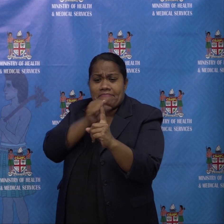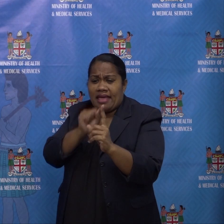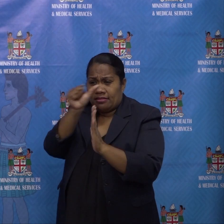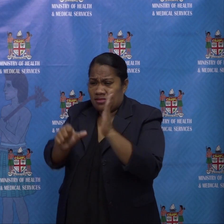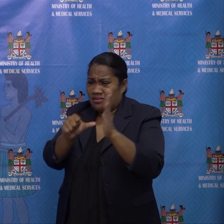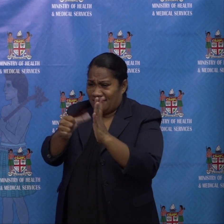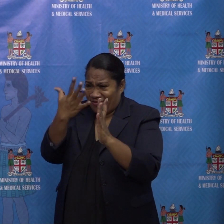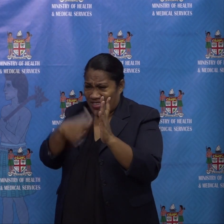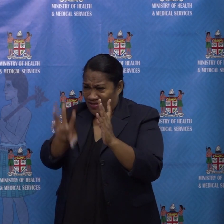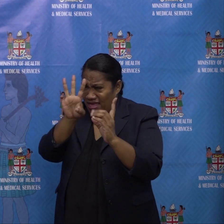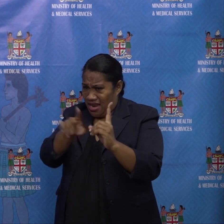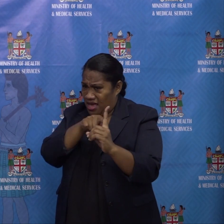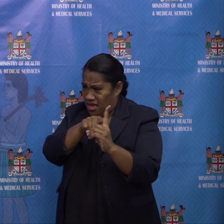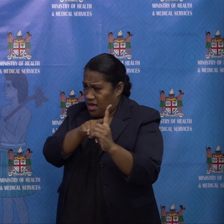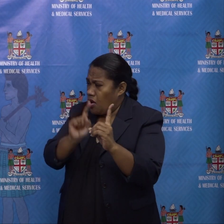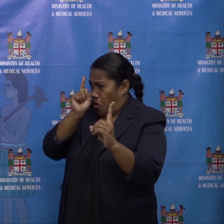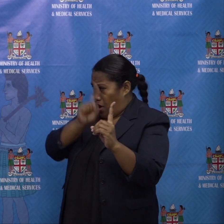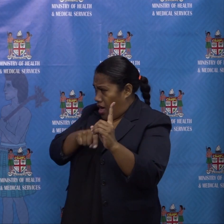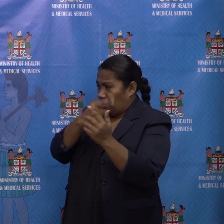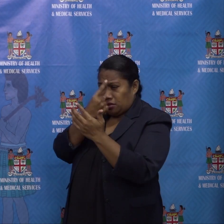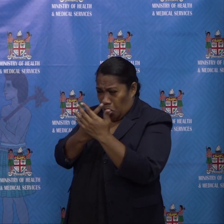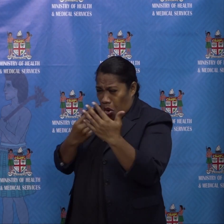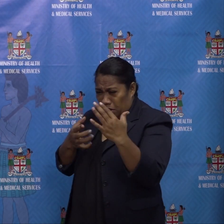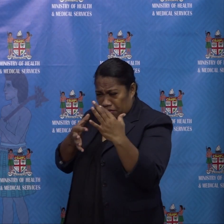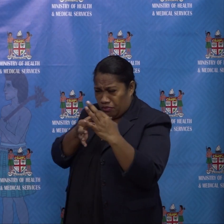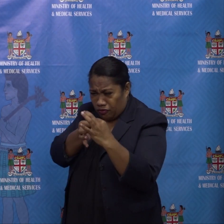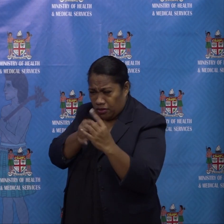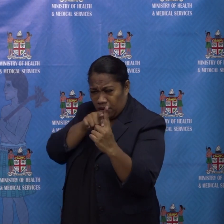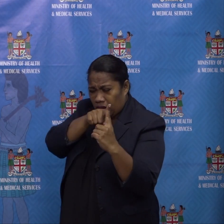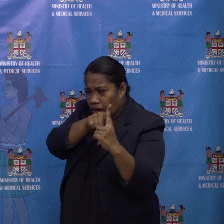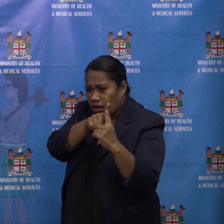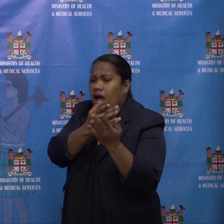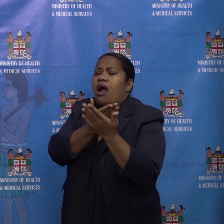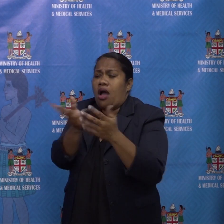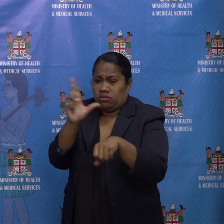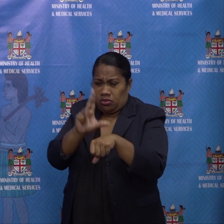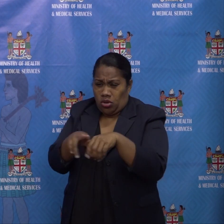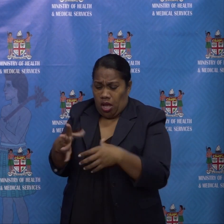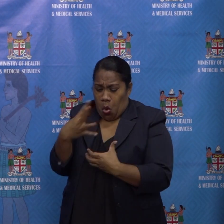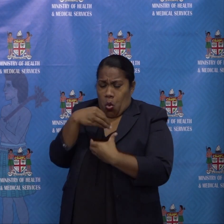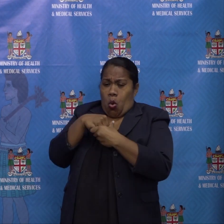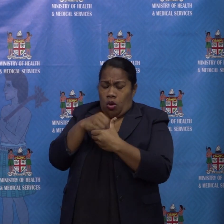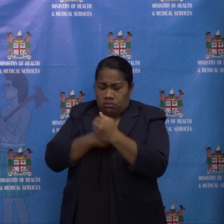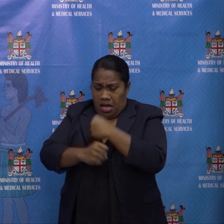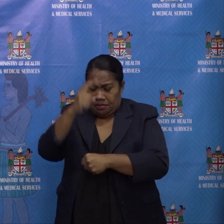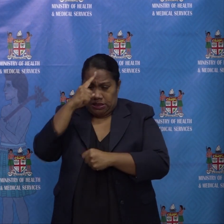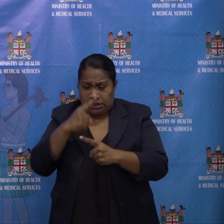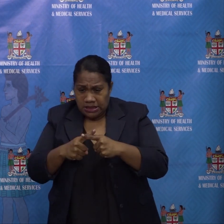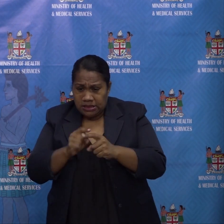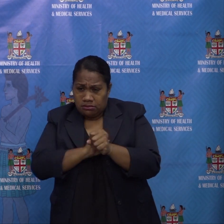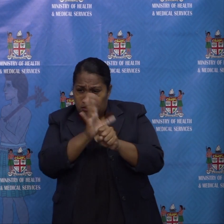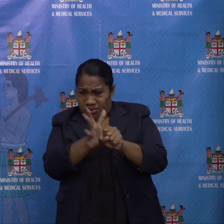patient. Is that the only link you've established so far with how the doctor may have contracted the virus in your